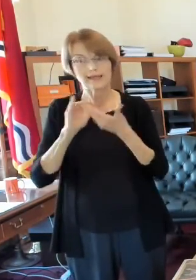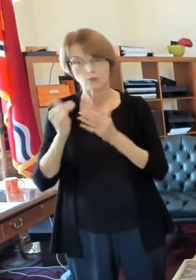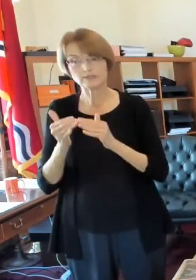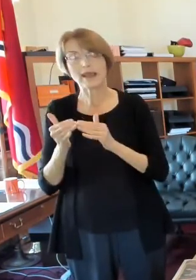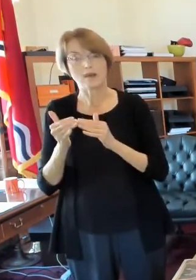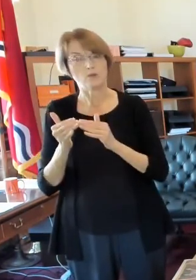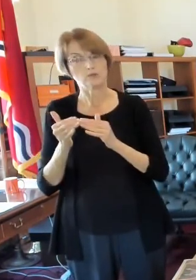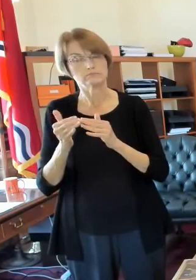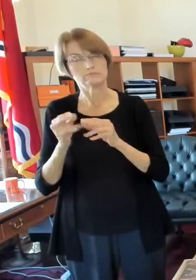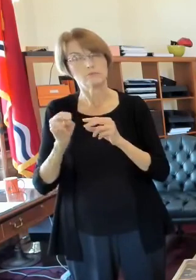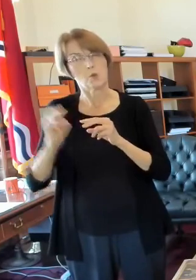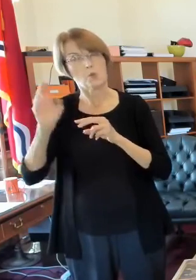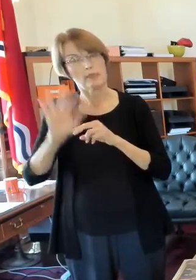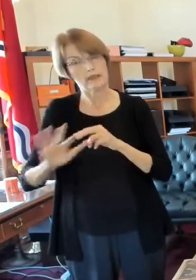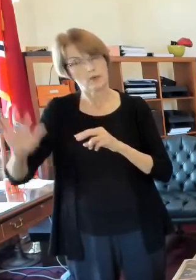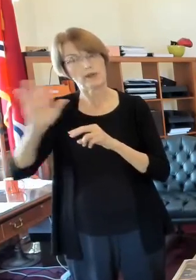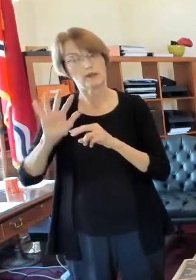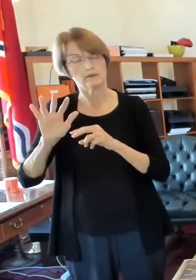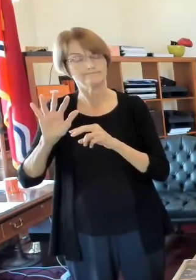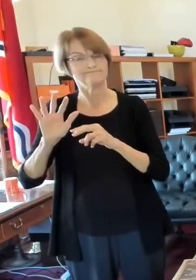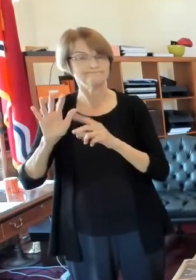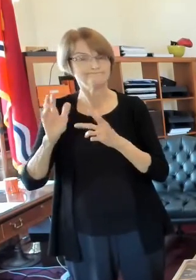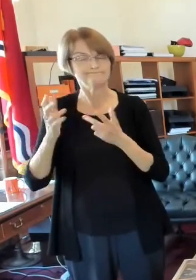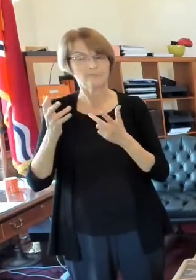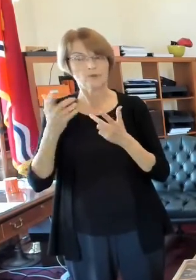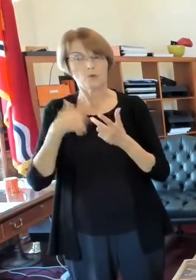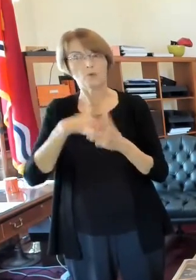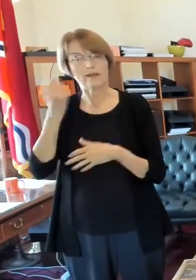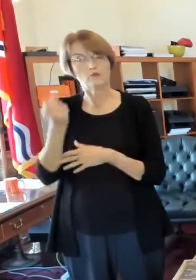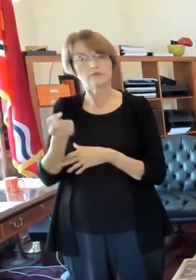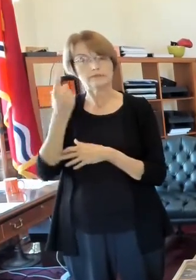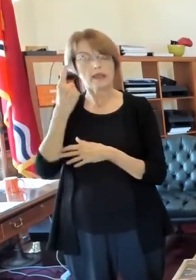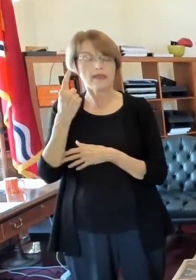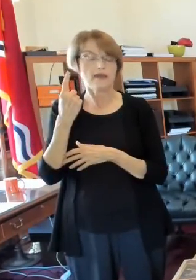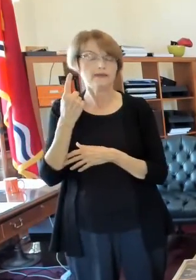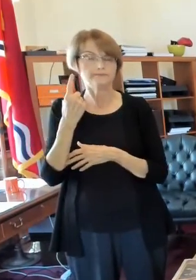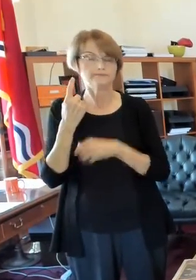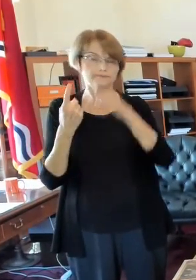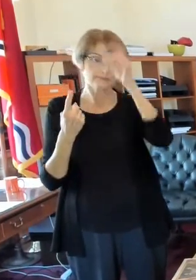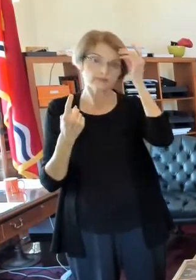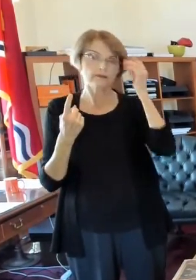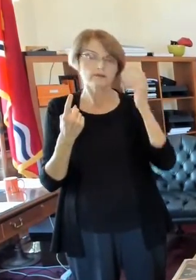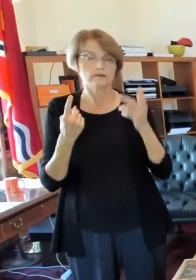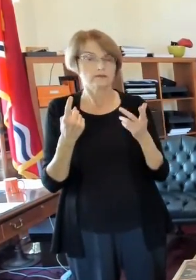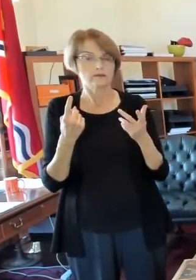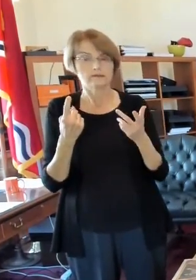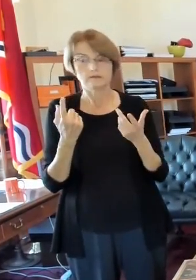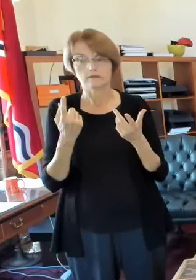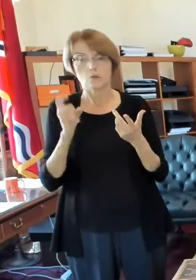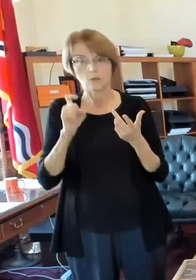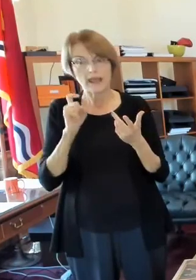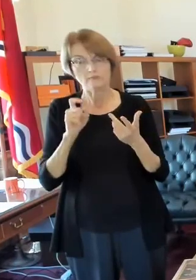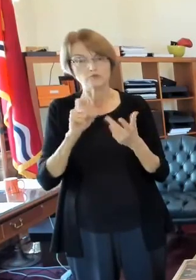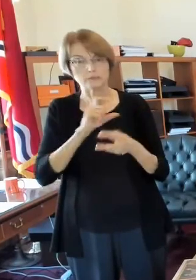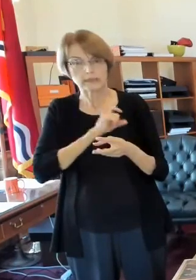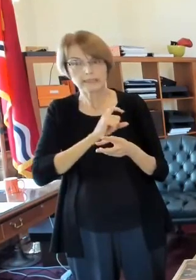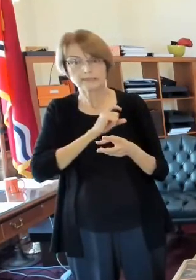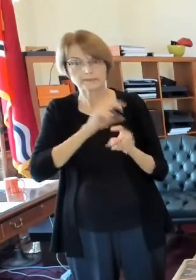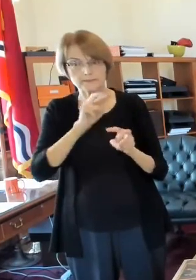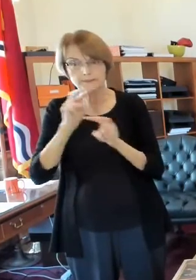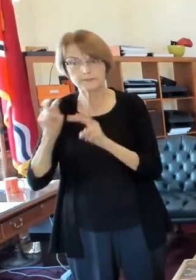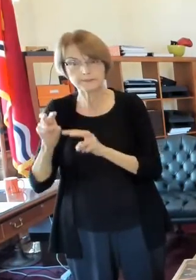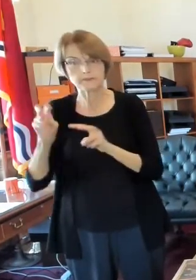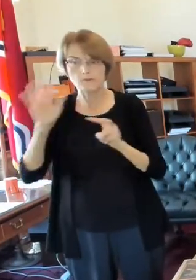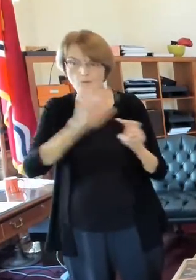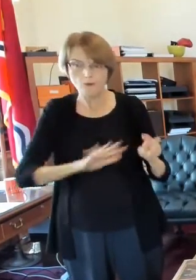north. So we understand that we've got to be everywhere across the city. I